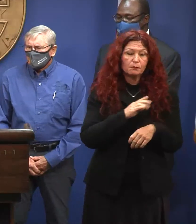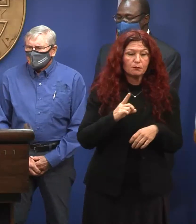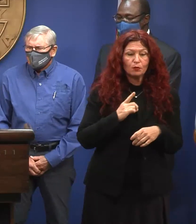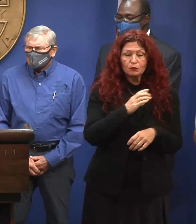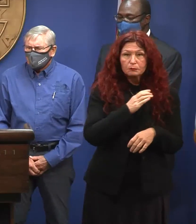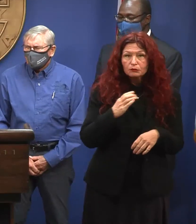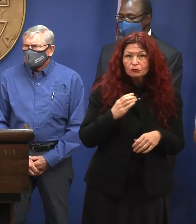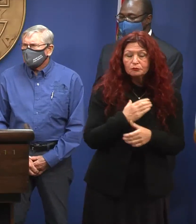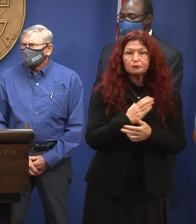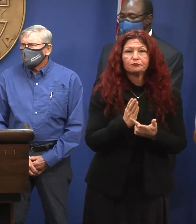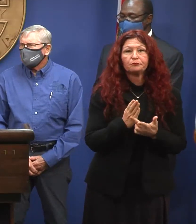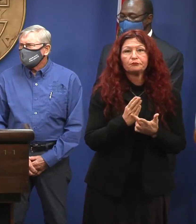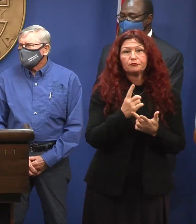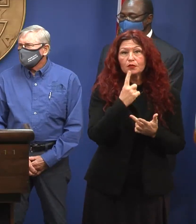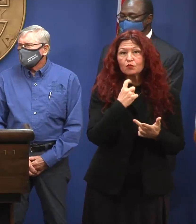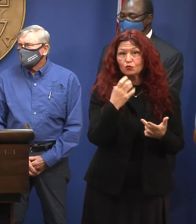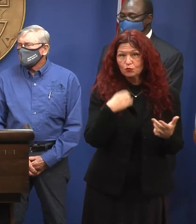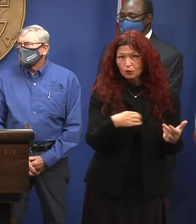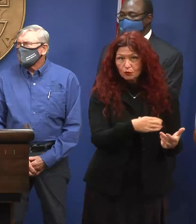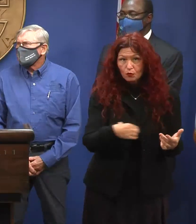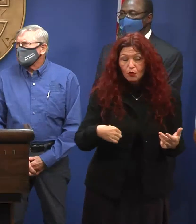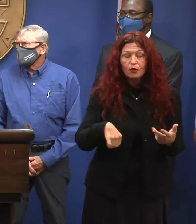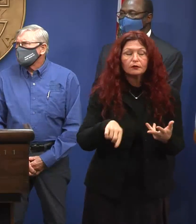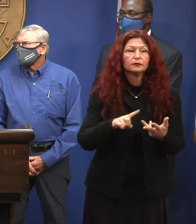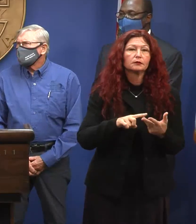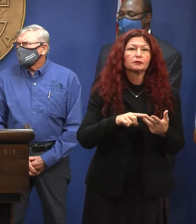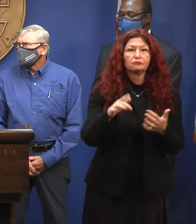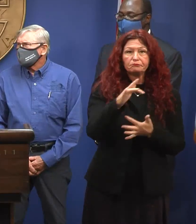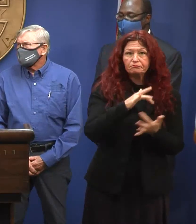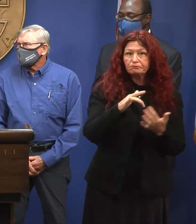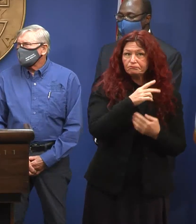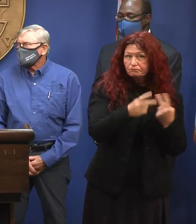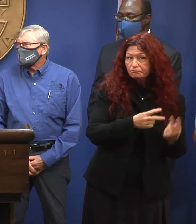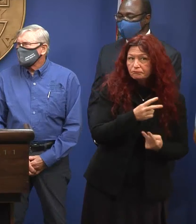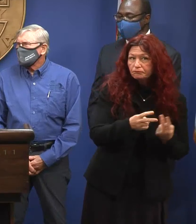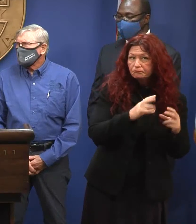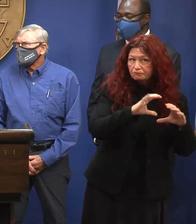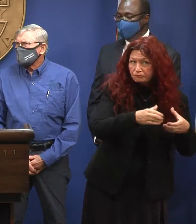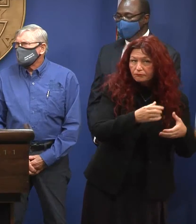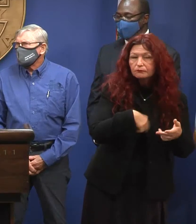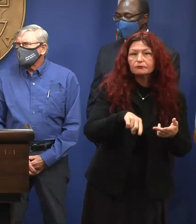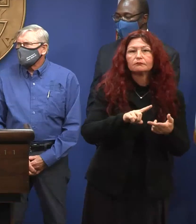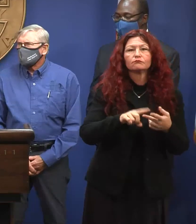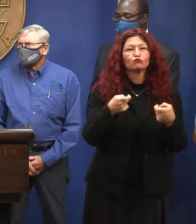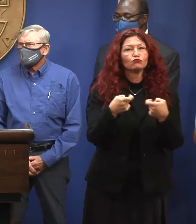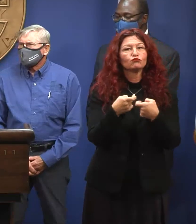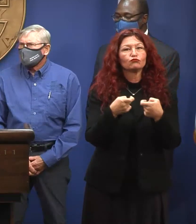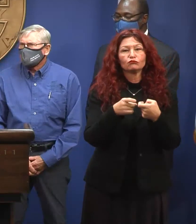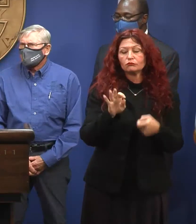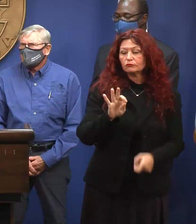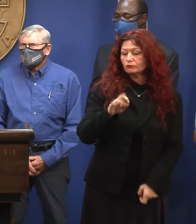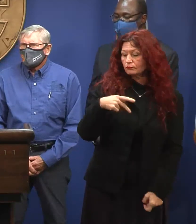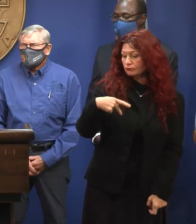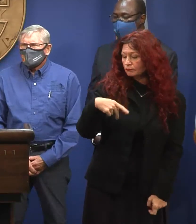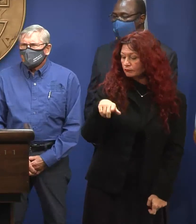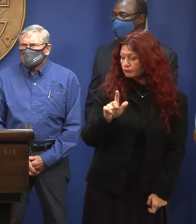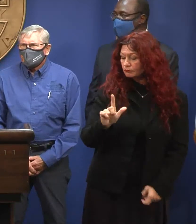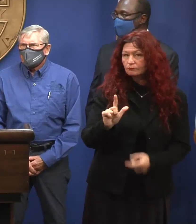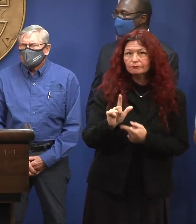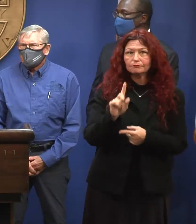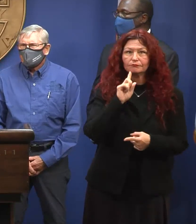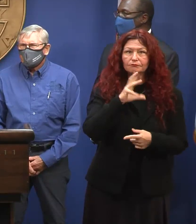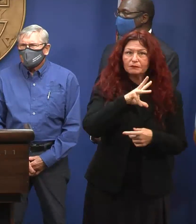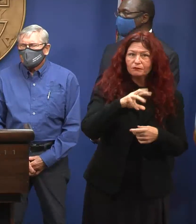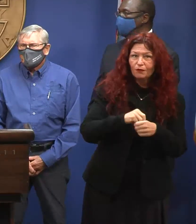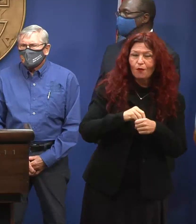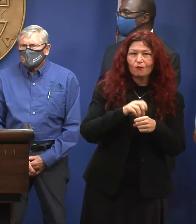Cross, the Greater Miami Convention and Visitors Bureau, Florida Power and Light, and so many others who have a seat in our war room, and it